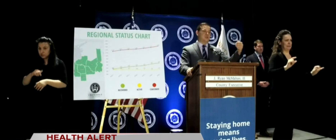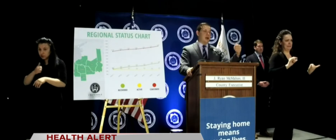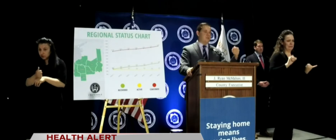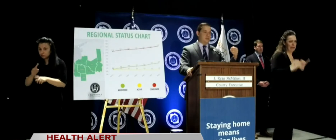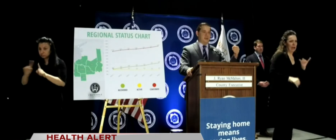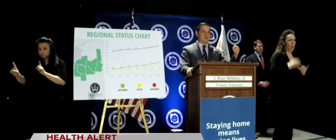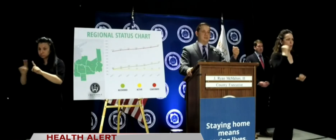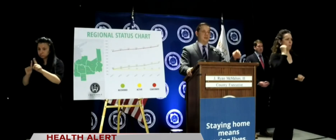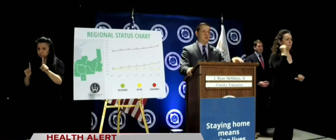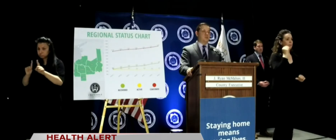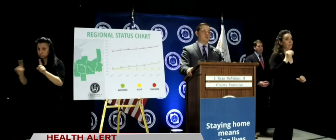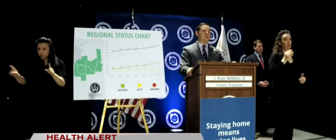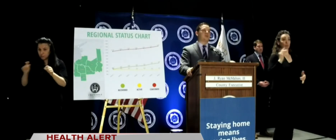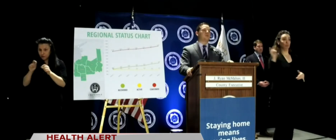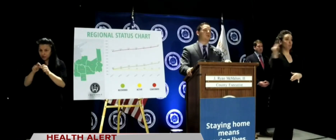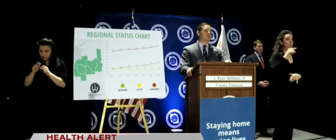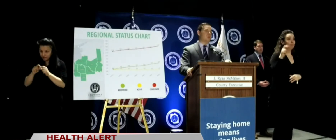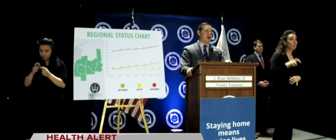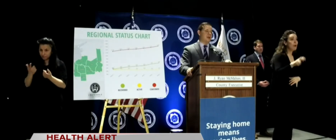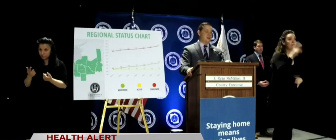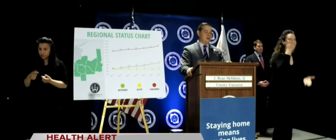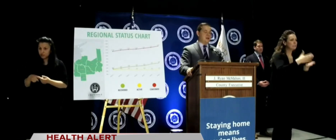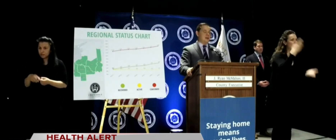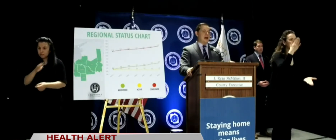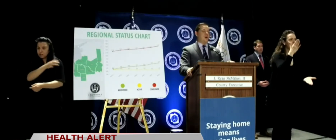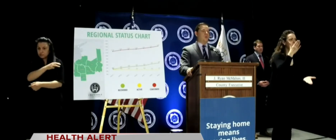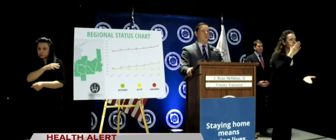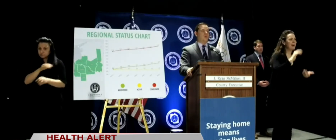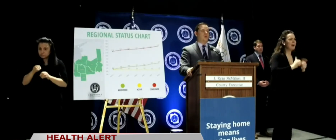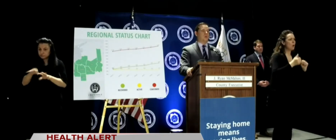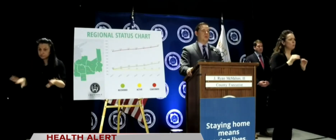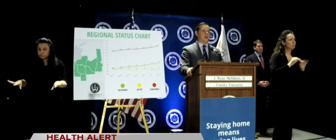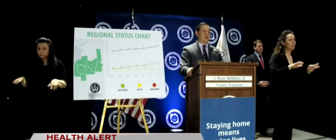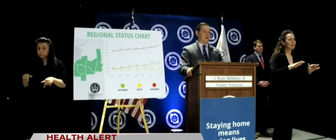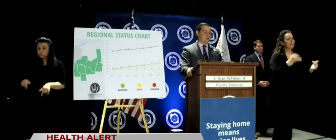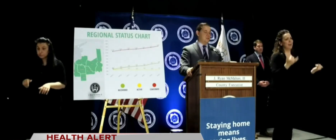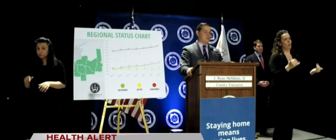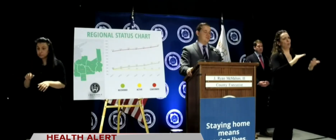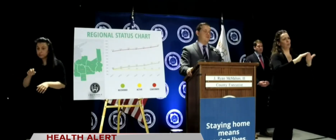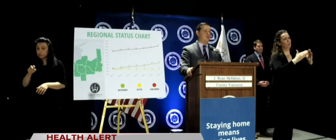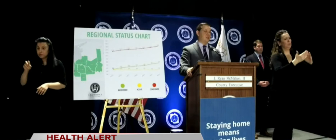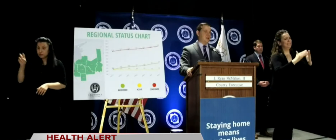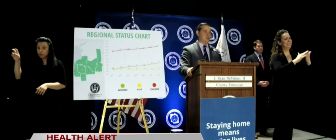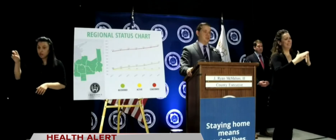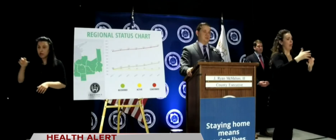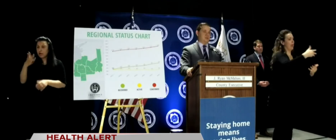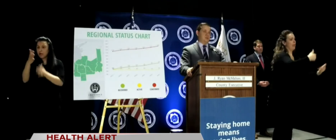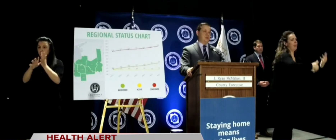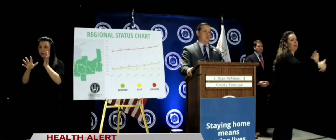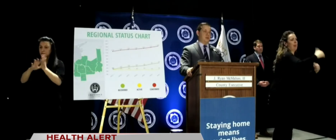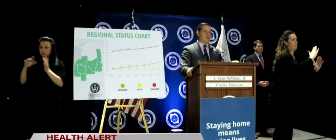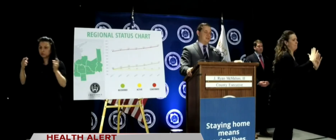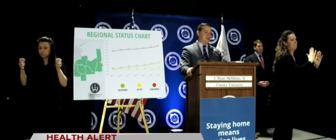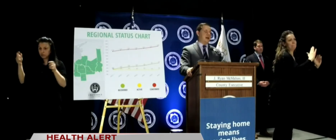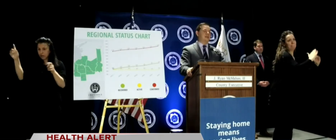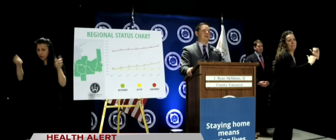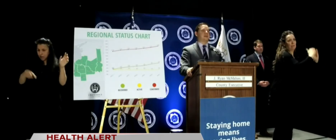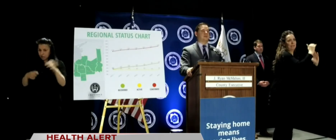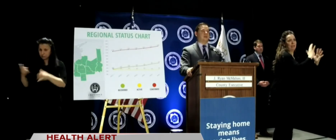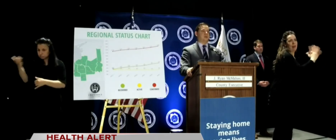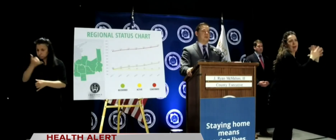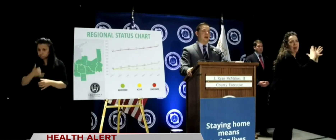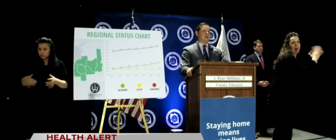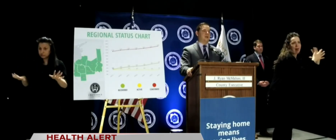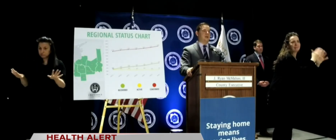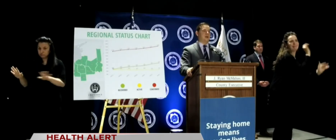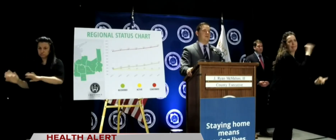don't see traveling cases anymore. It's just been community spread. Now we're looking at it and we see affiliations. We've always had contacts